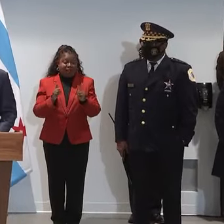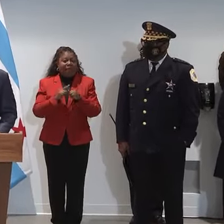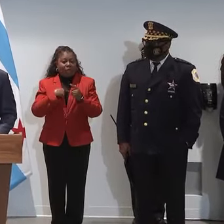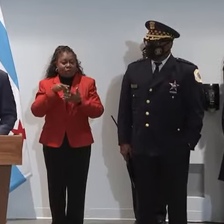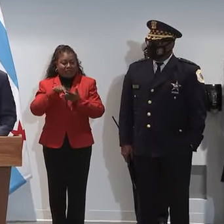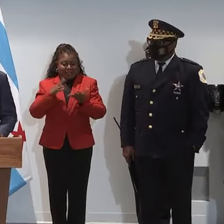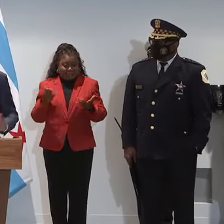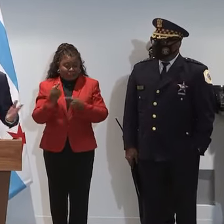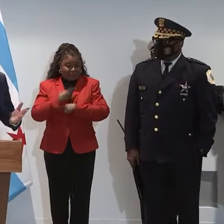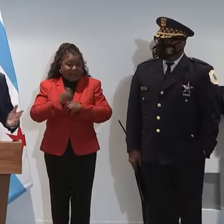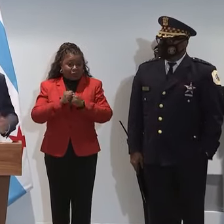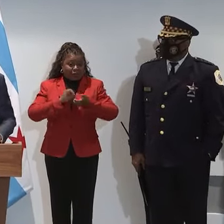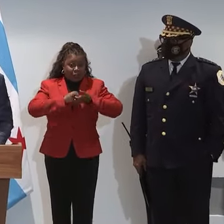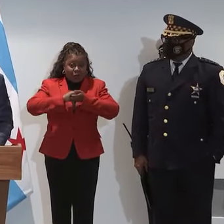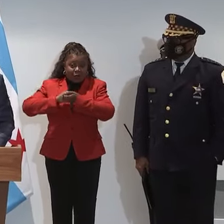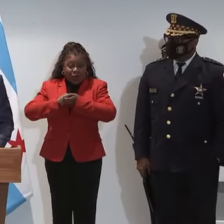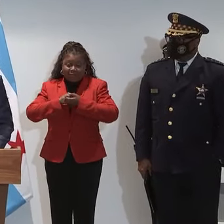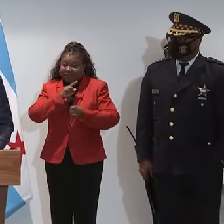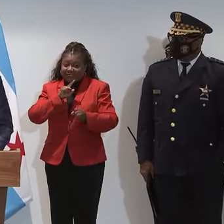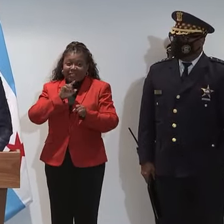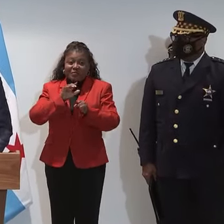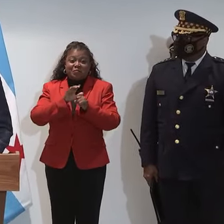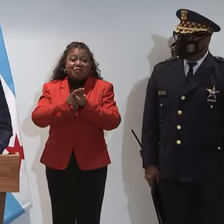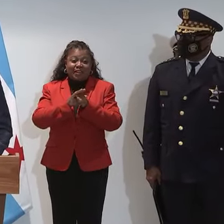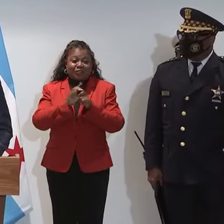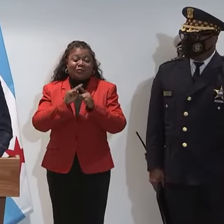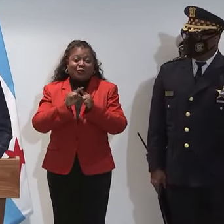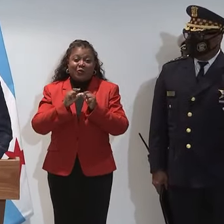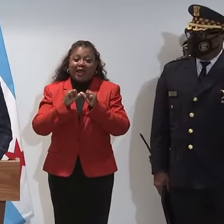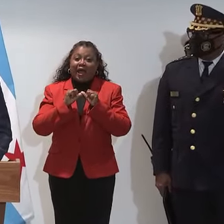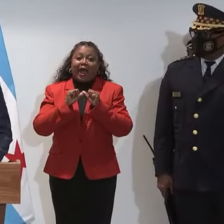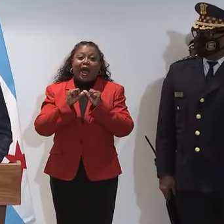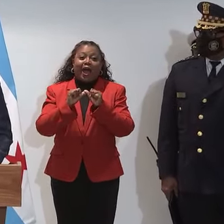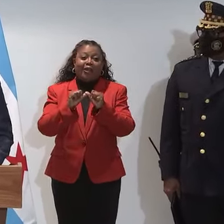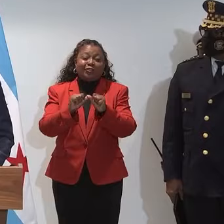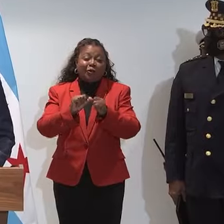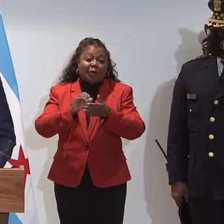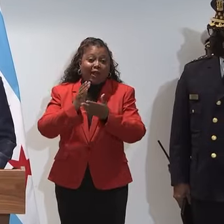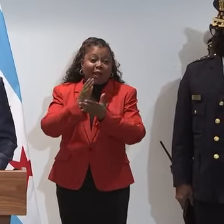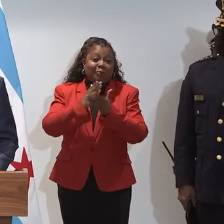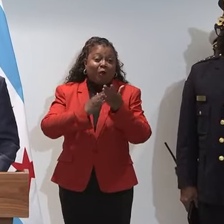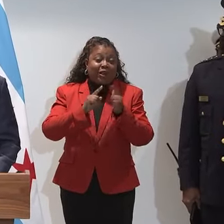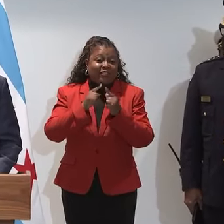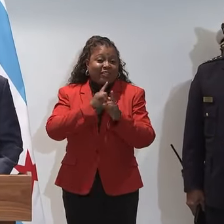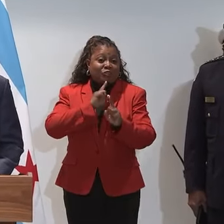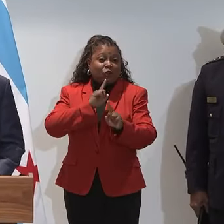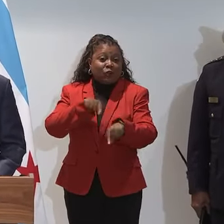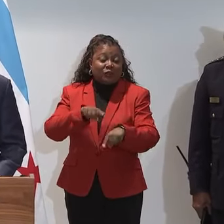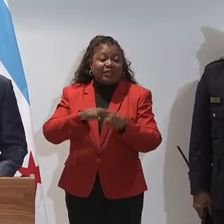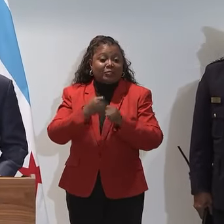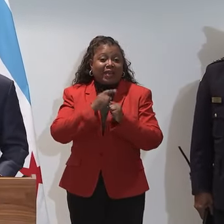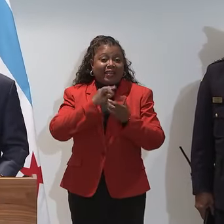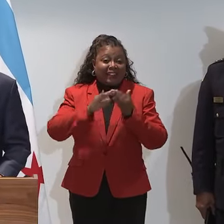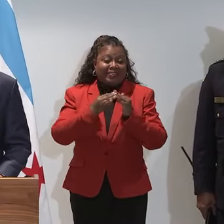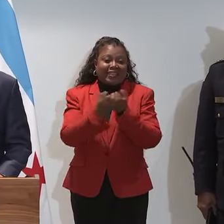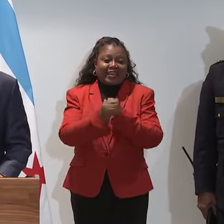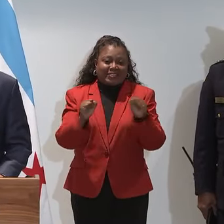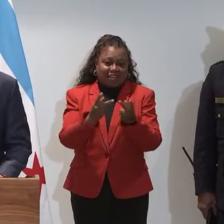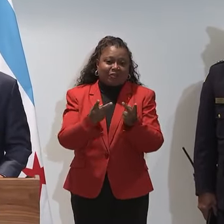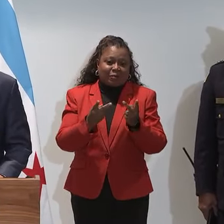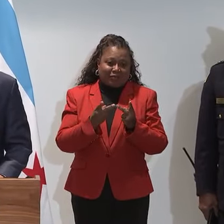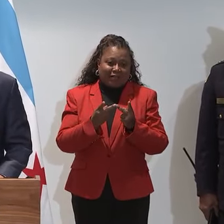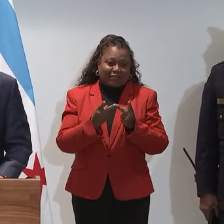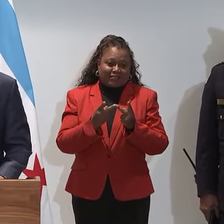we stand here today with our partners committed to being an ongoing part of the solution in making the city a safer